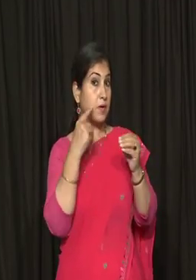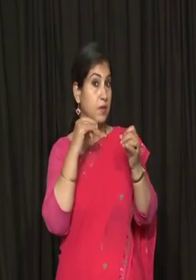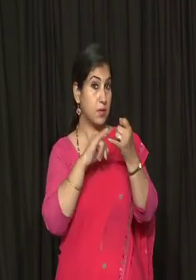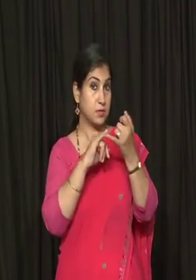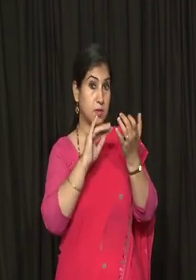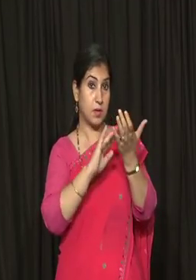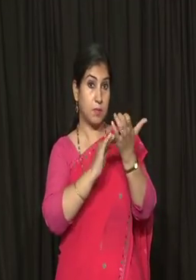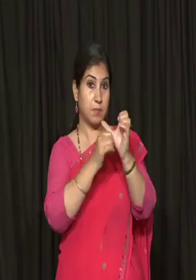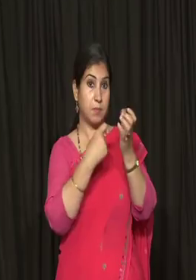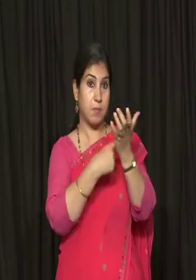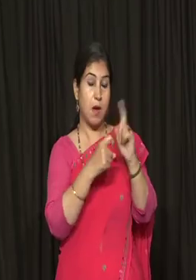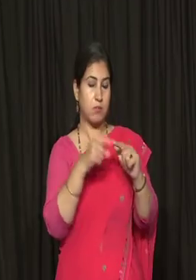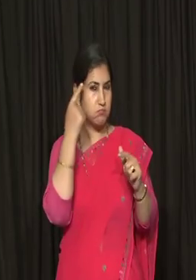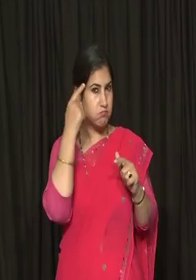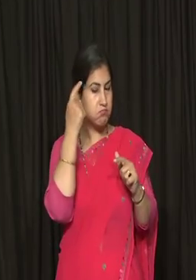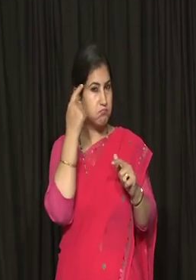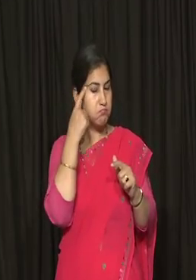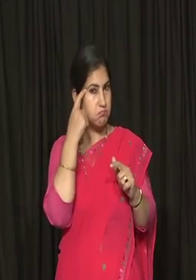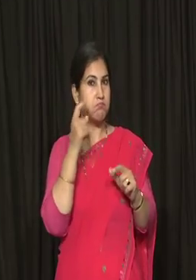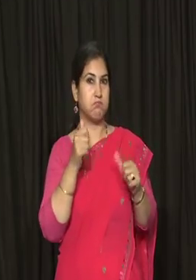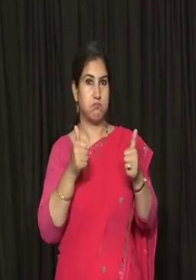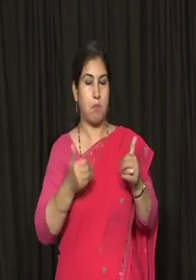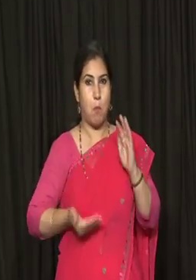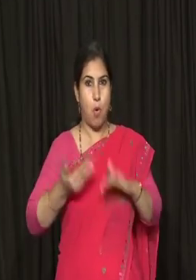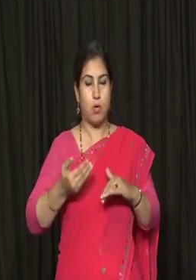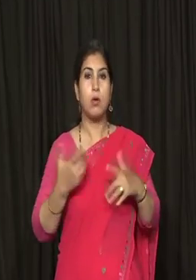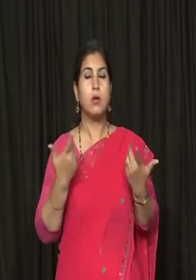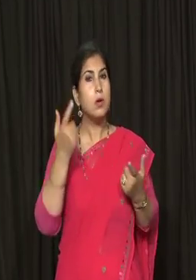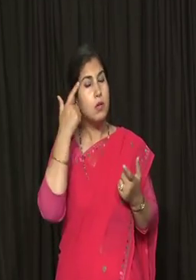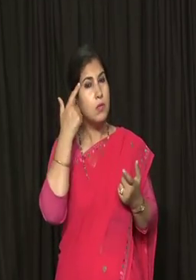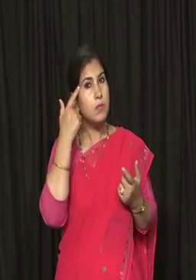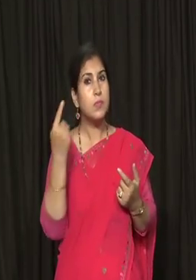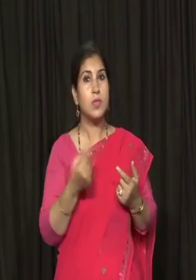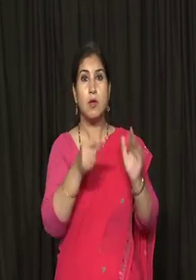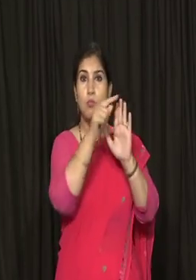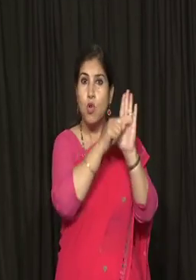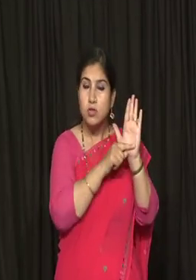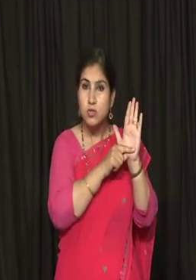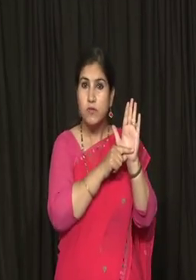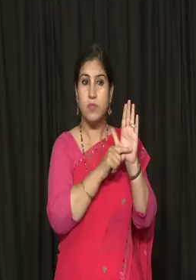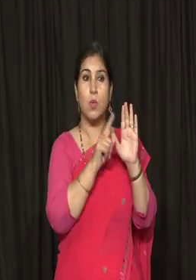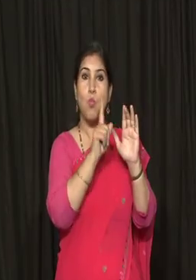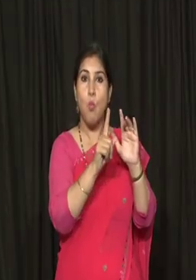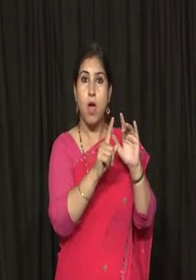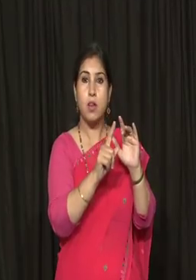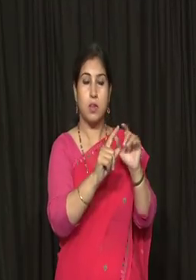Bismarck was a very intelligent man. He used the policy of using one European